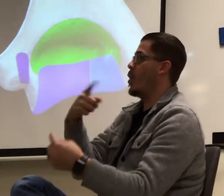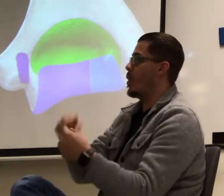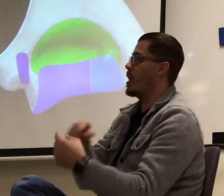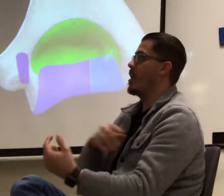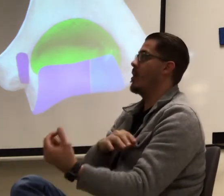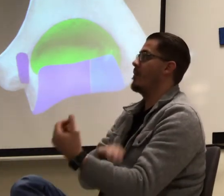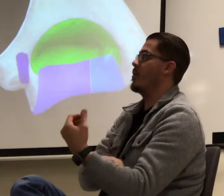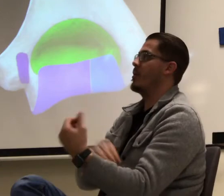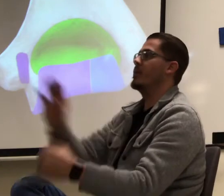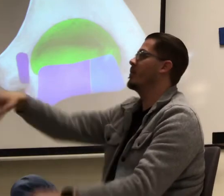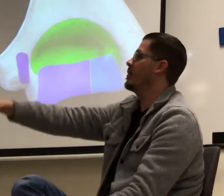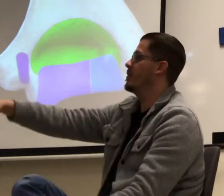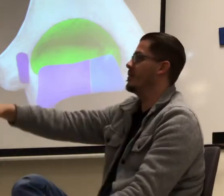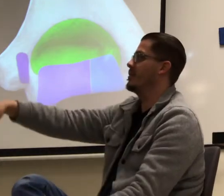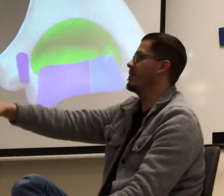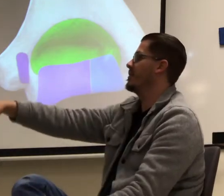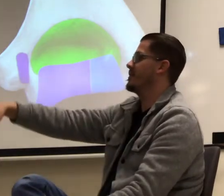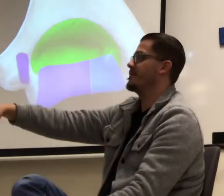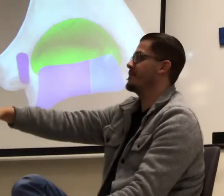forearm extension.